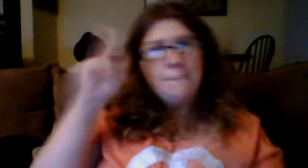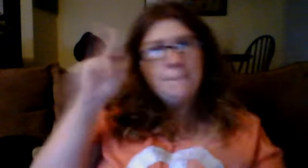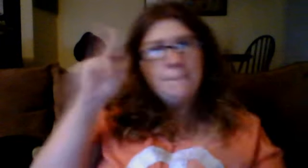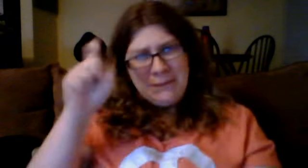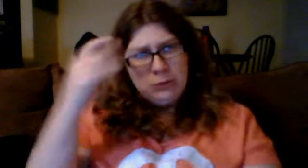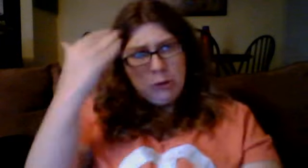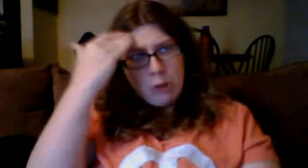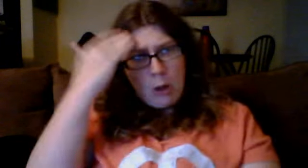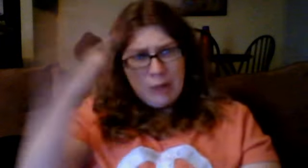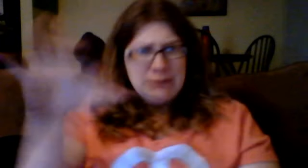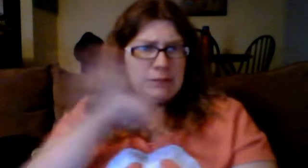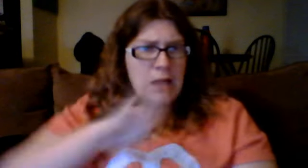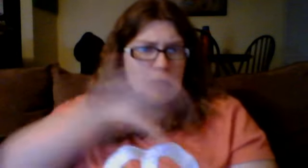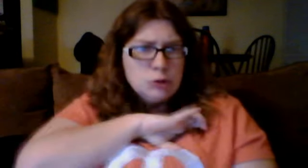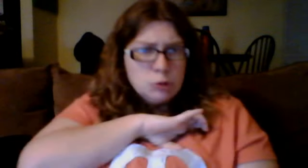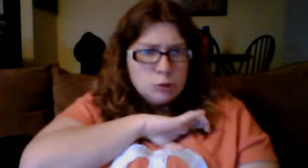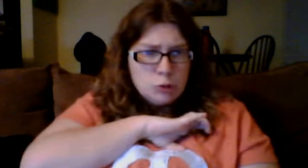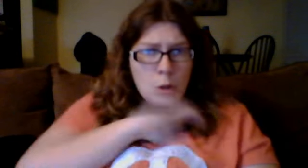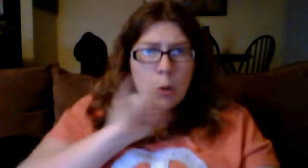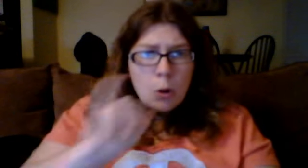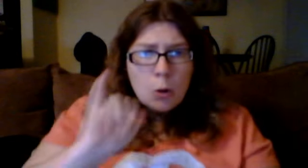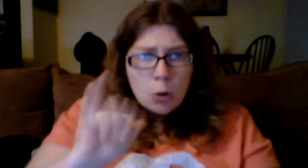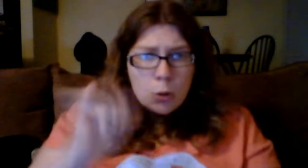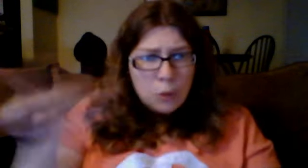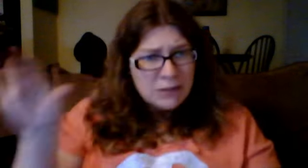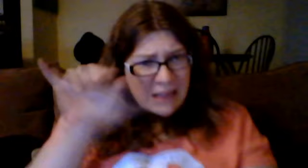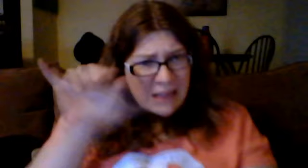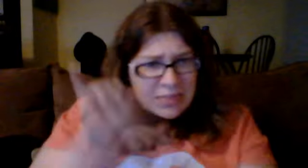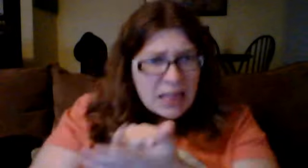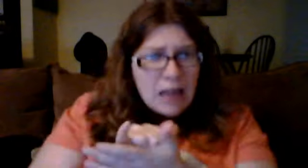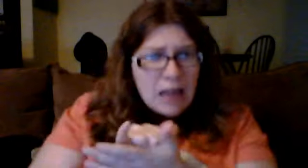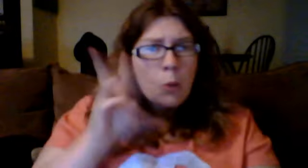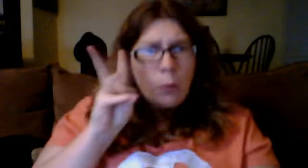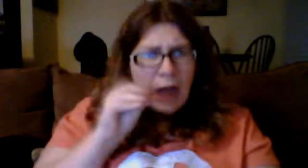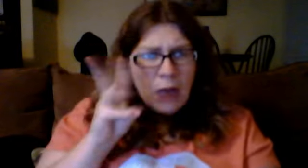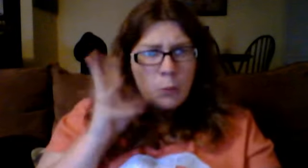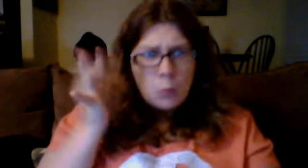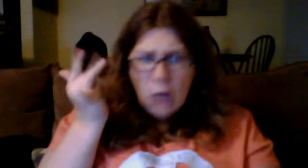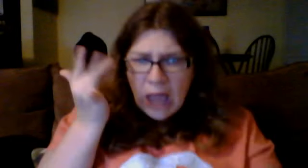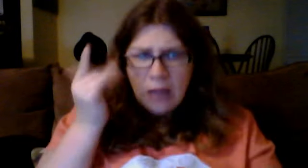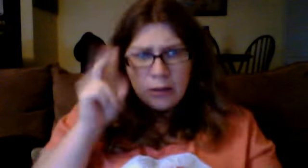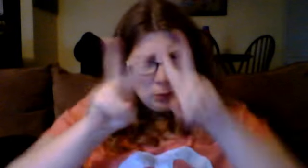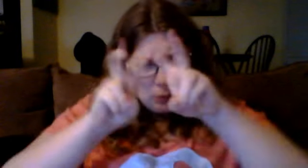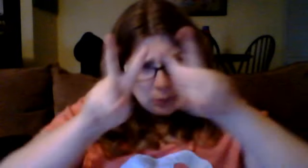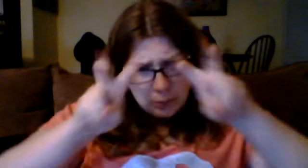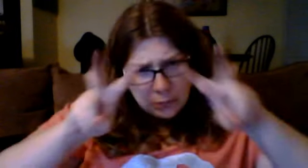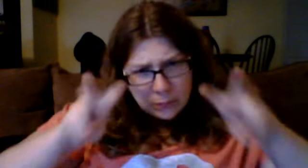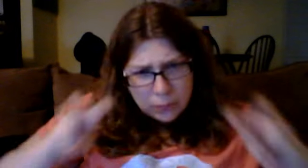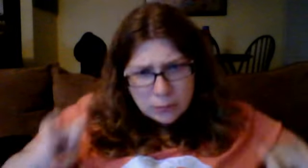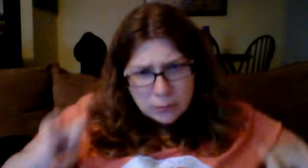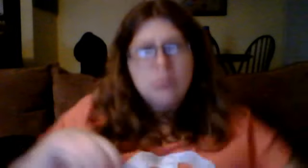work, and given your recent actions, that doesn't work much. Oh, sure, sure. You're gone. I'm done with this work done.